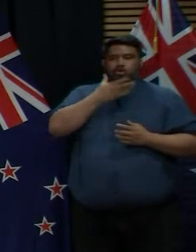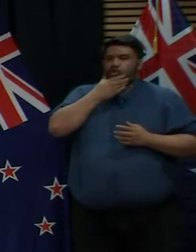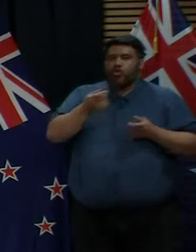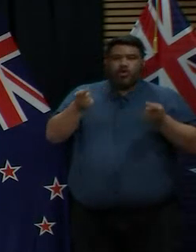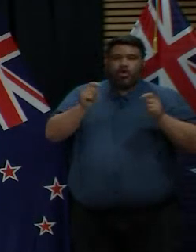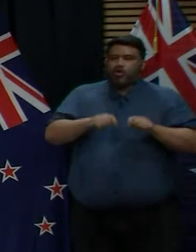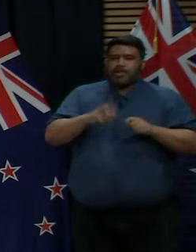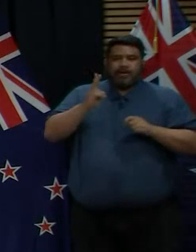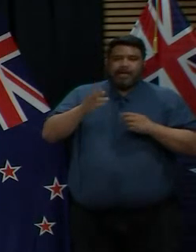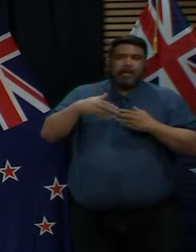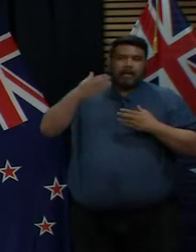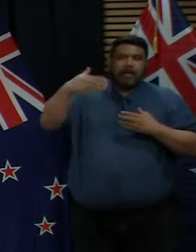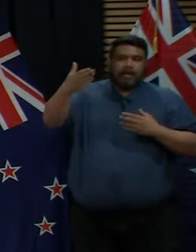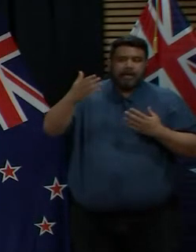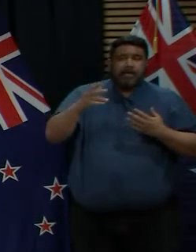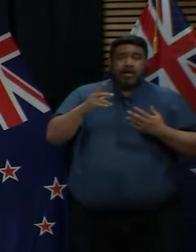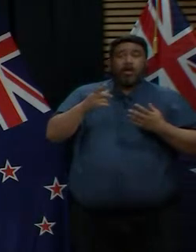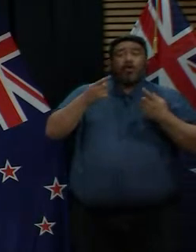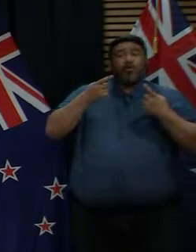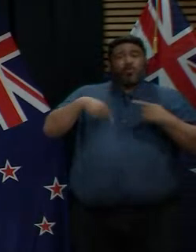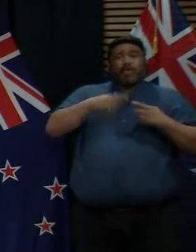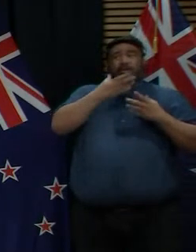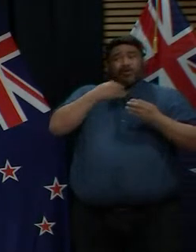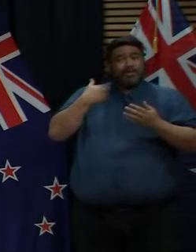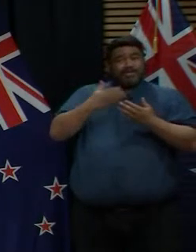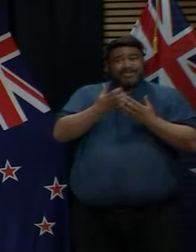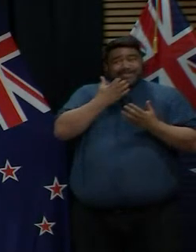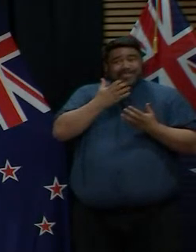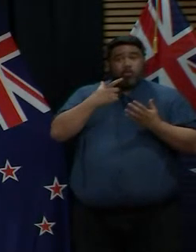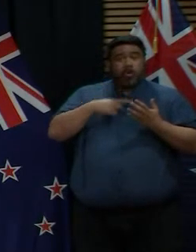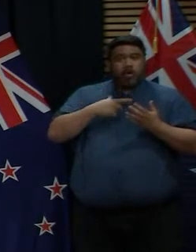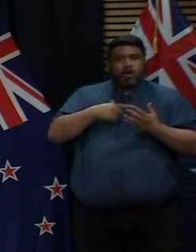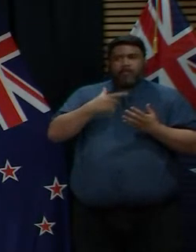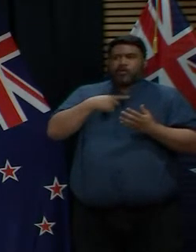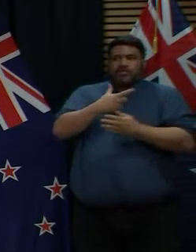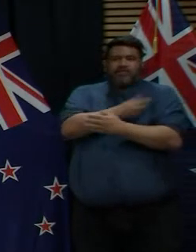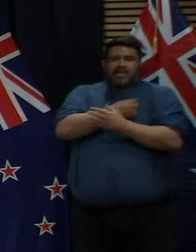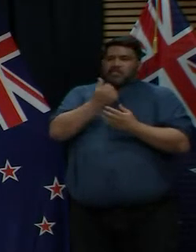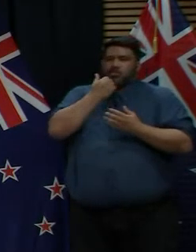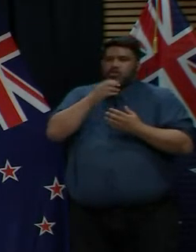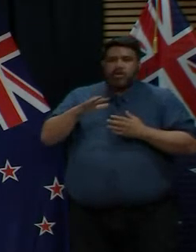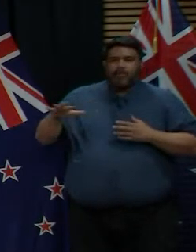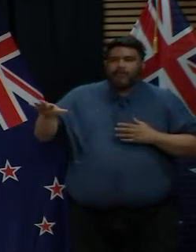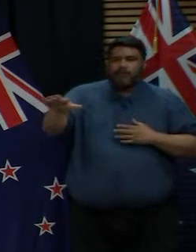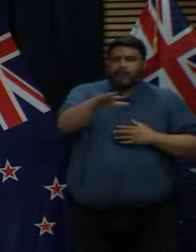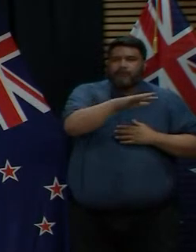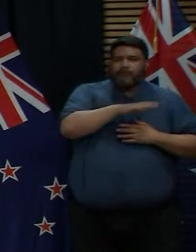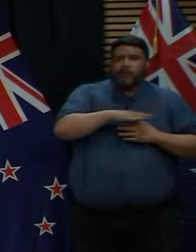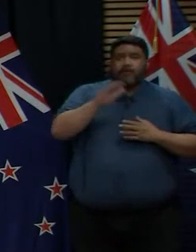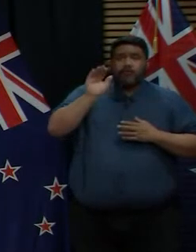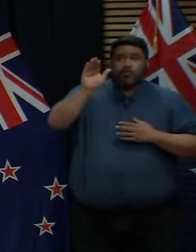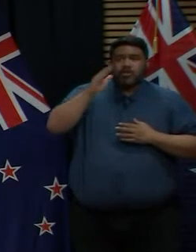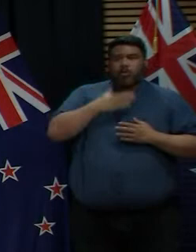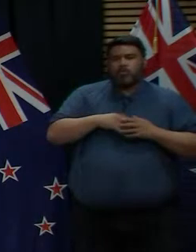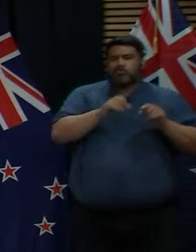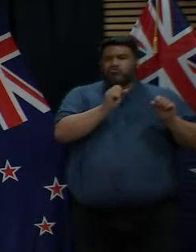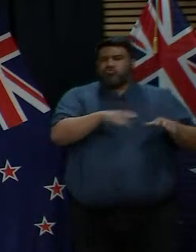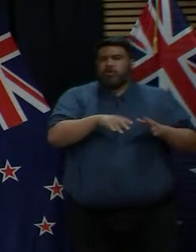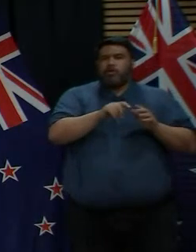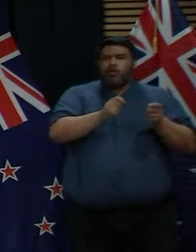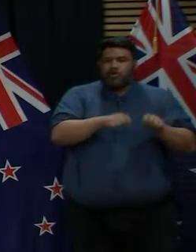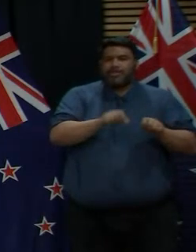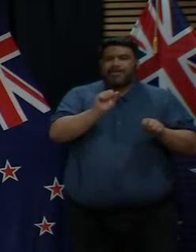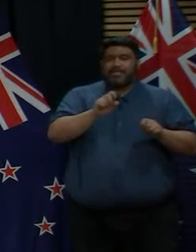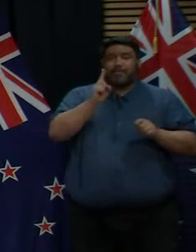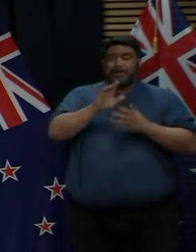because we haven't had individual armour, and now we do. So we do want to move away from those. We need everyone's help to get us in the best position possible as we do